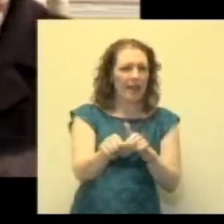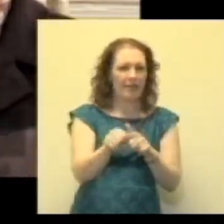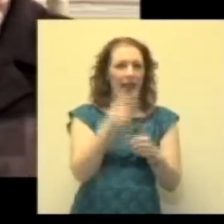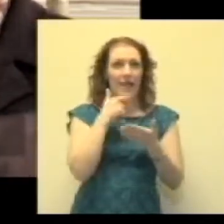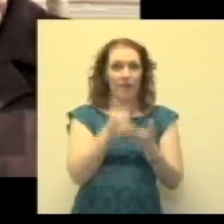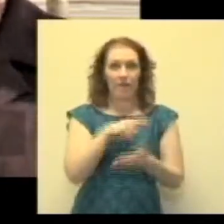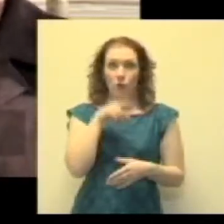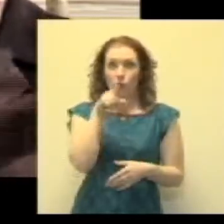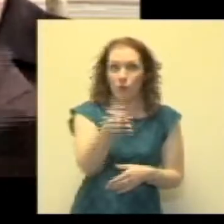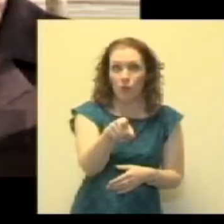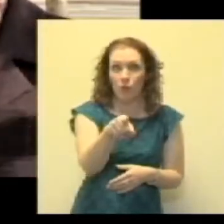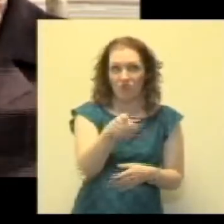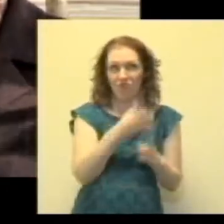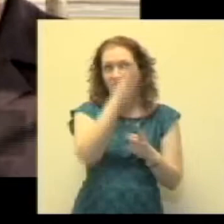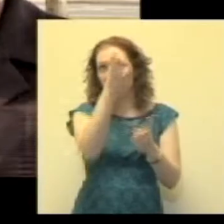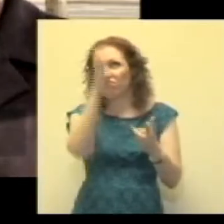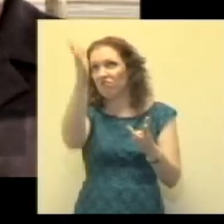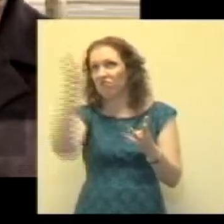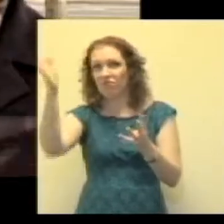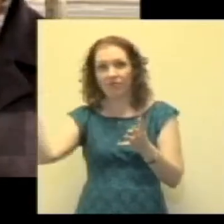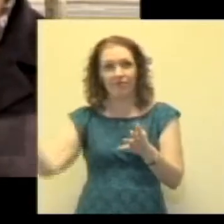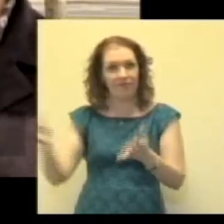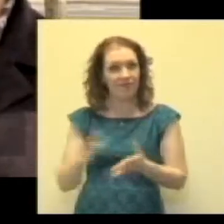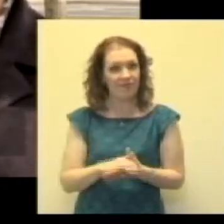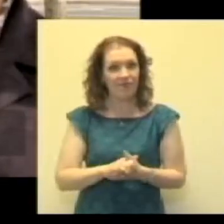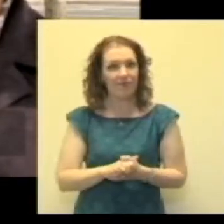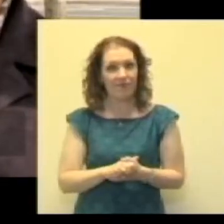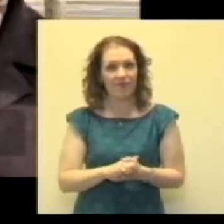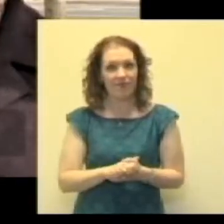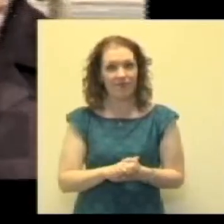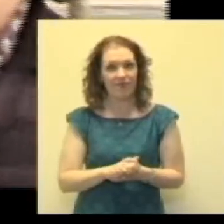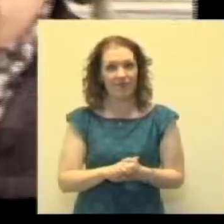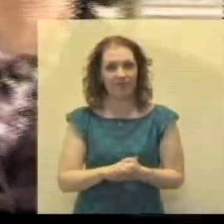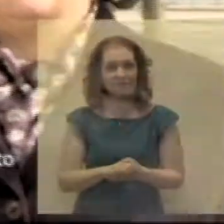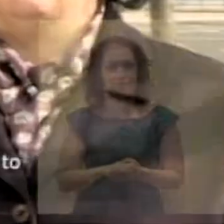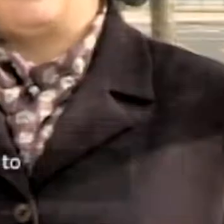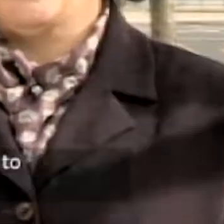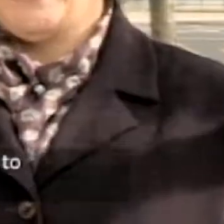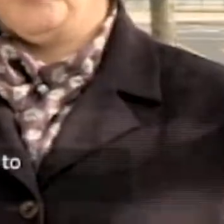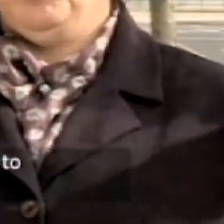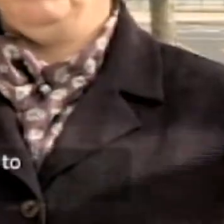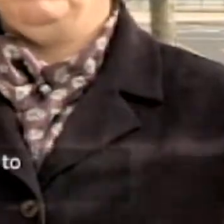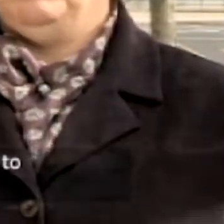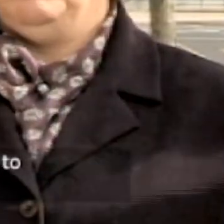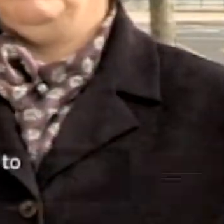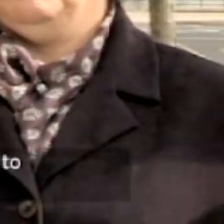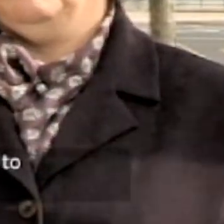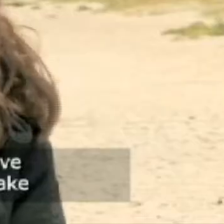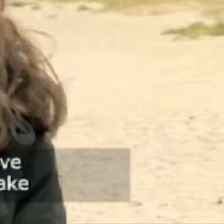of what's worrying or troubling you, and then they'll be able to give you the advice as to where to get the best help.